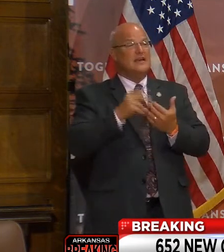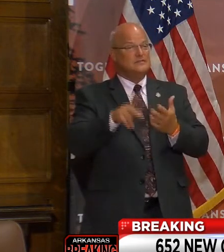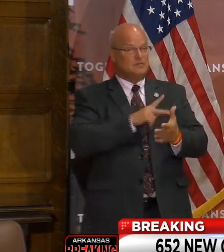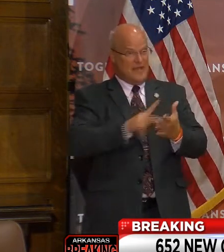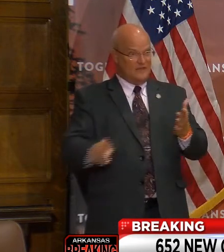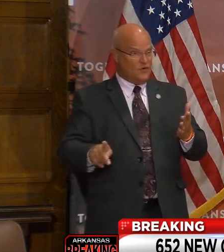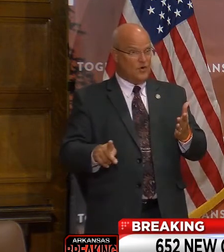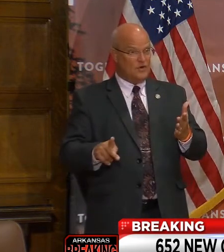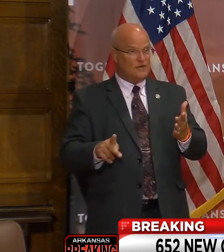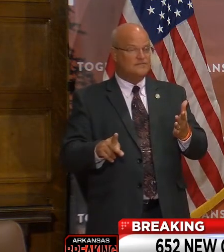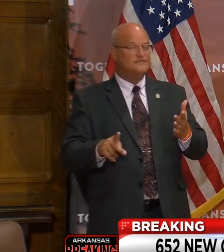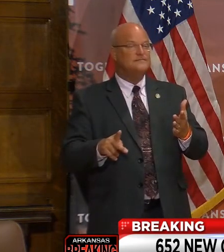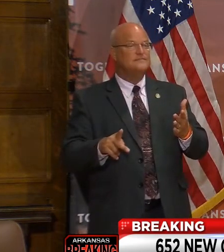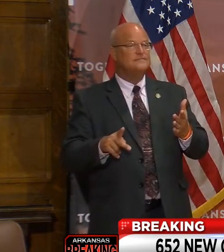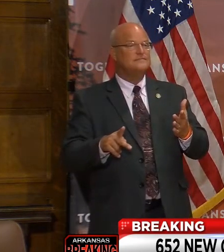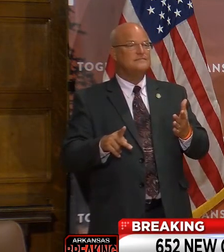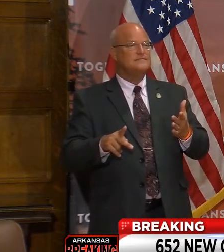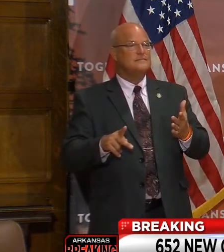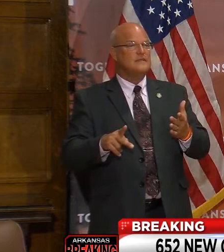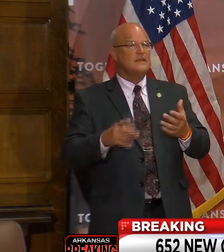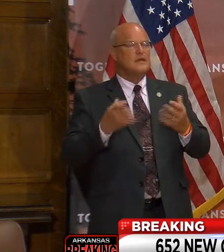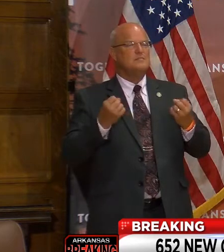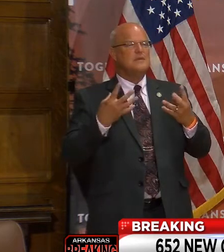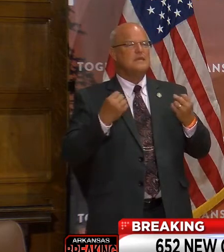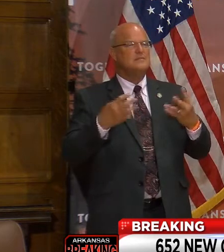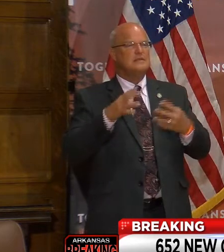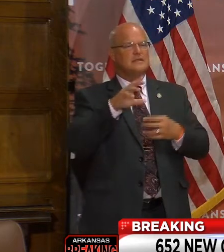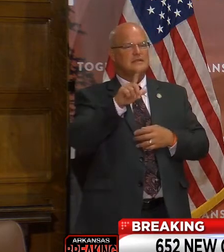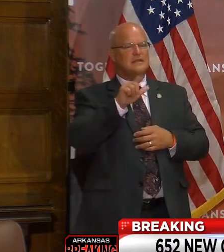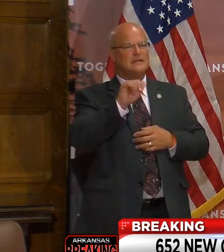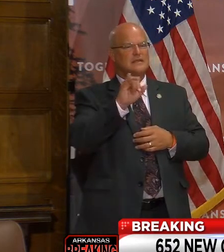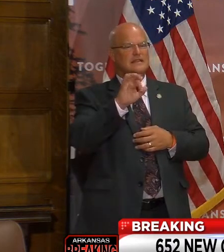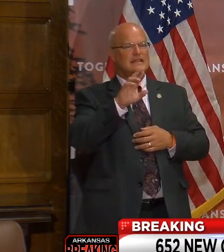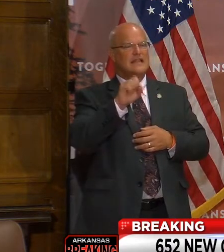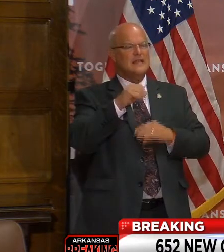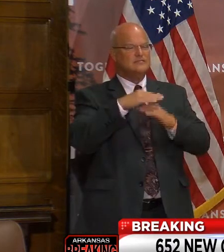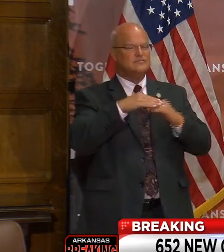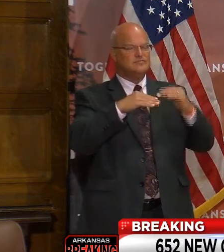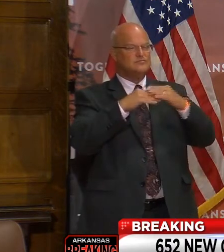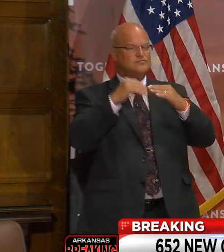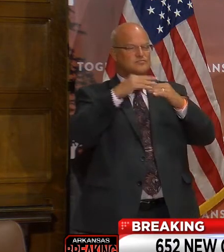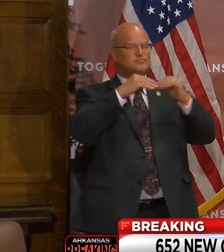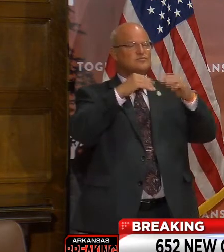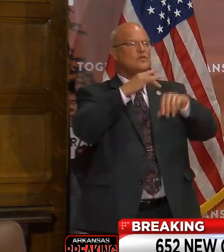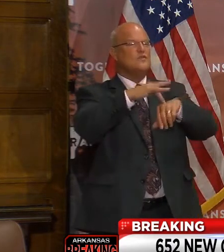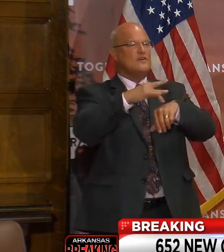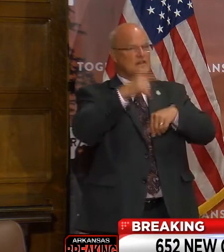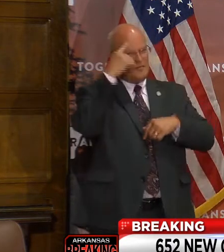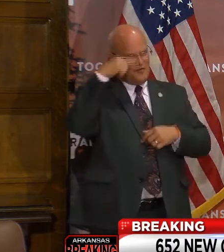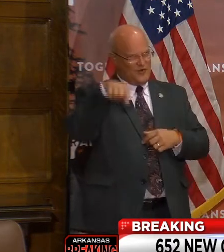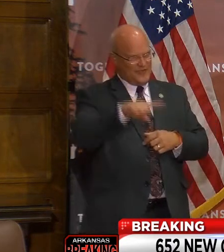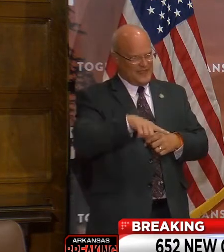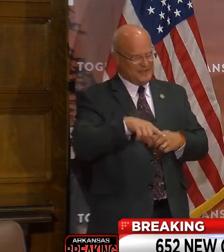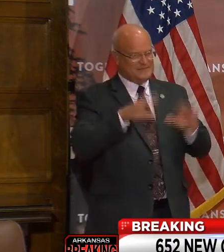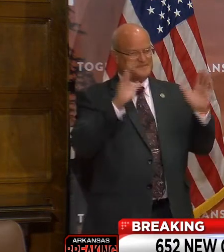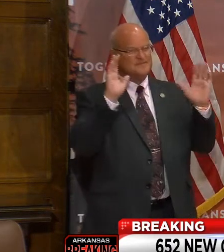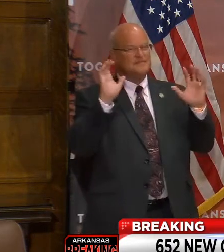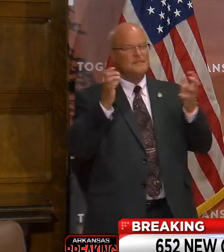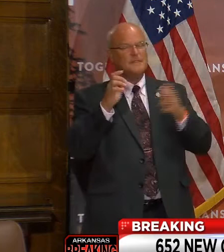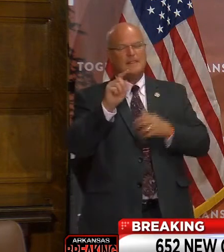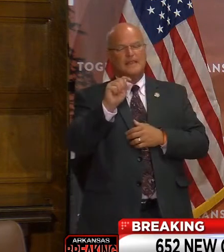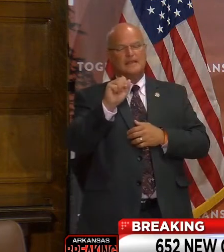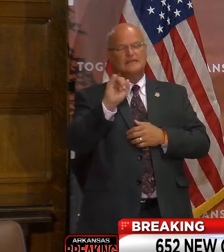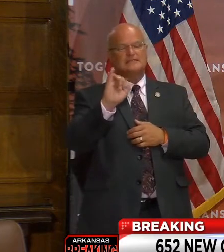for. There's a lot of layers that can make sure that that's available to them. In terms of